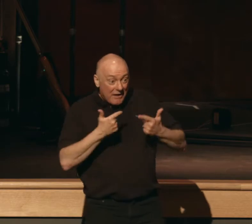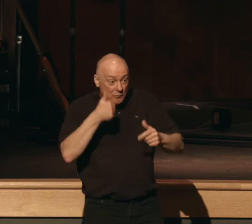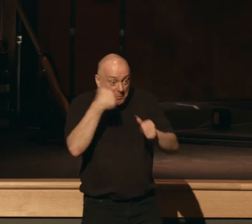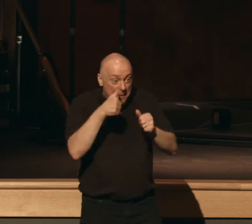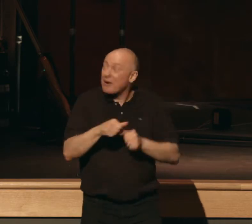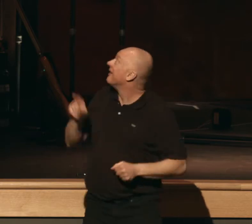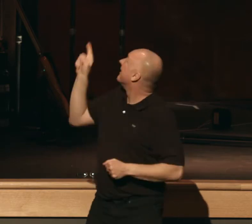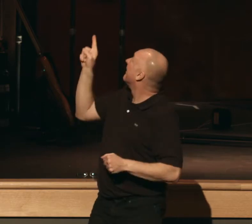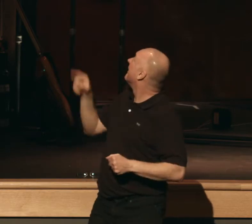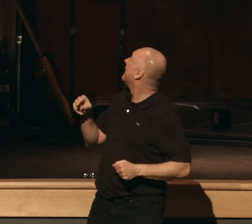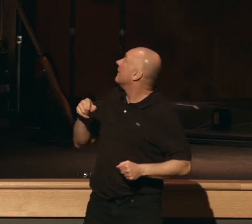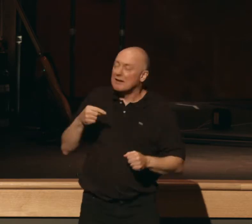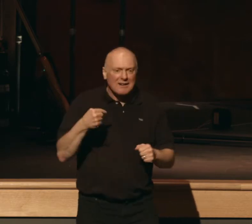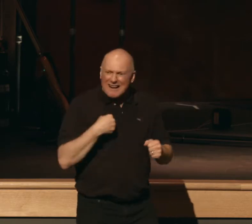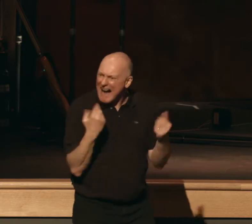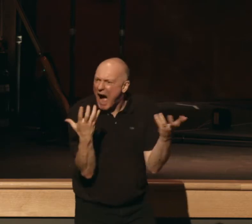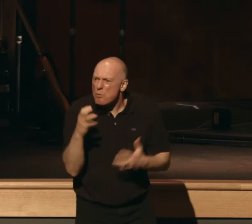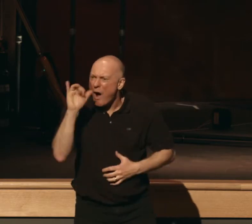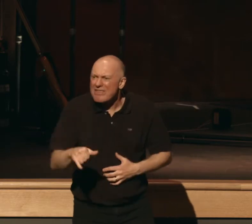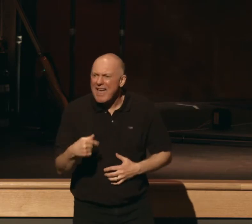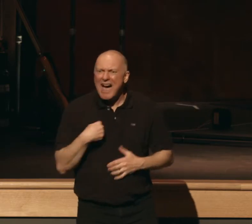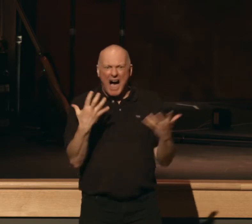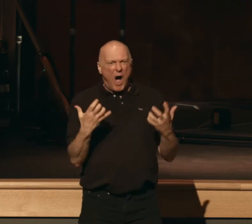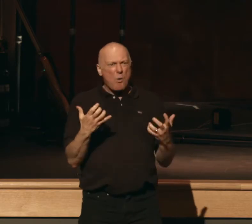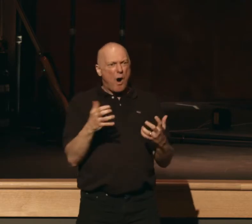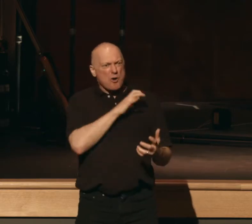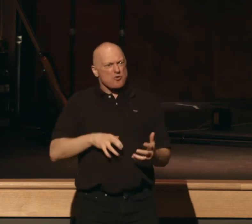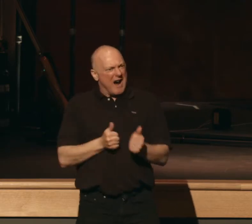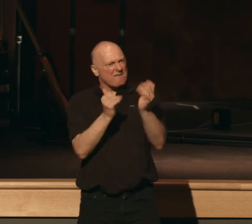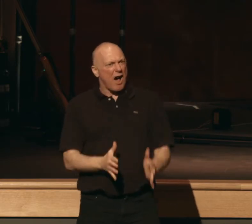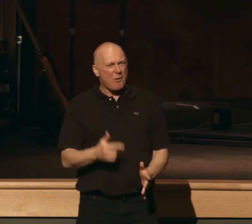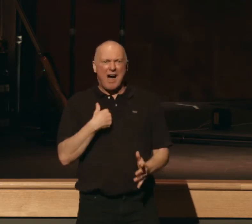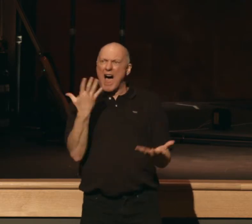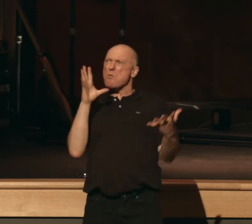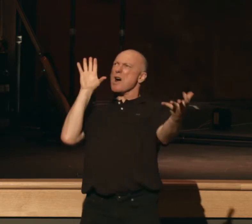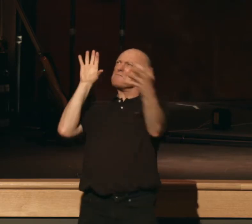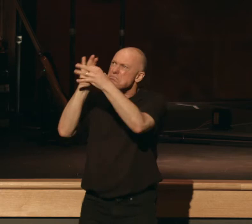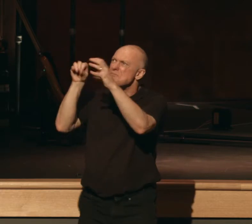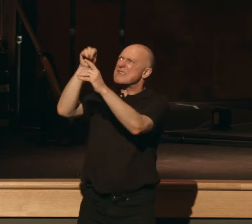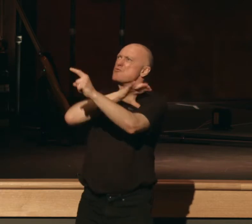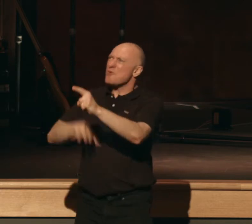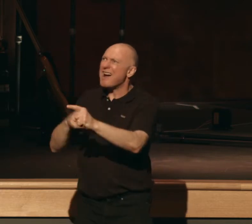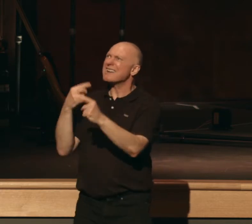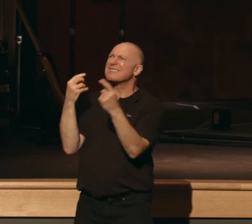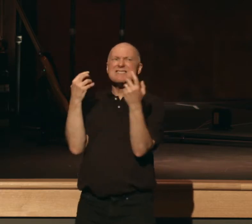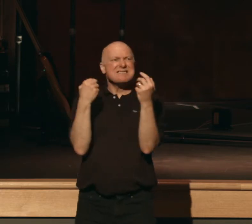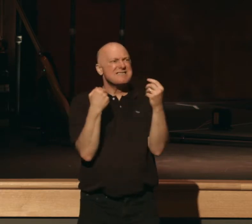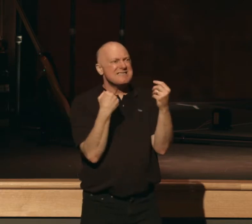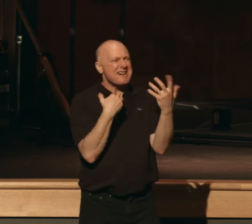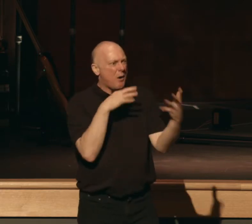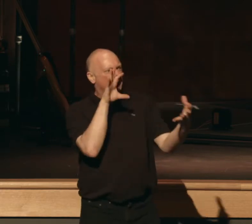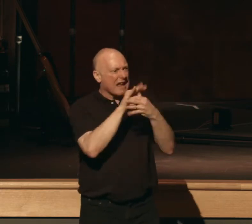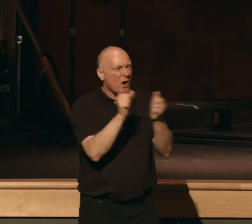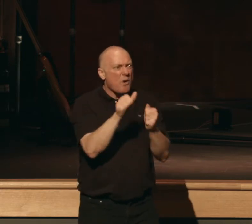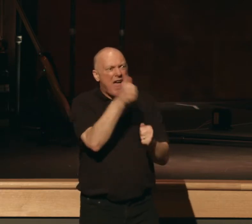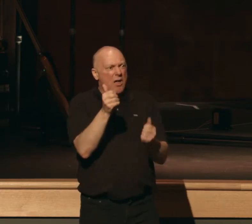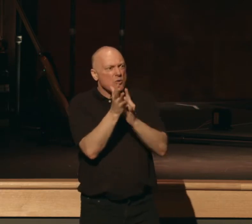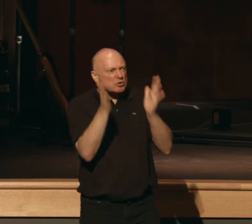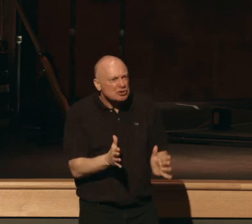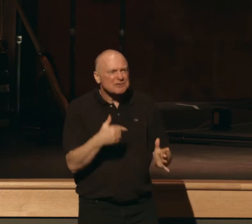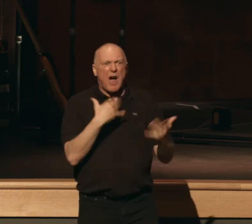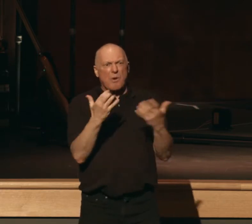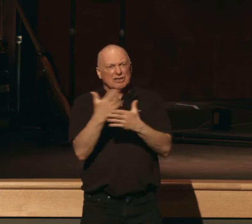screen. We say, yes, I want this. I want to be a Christ follower who's abiding in Christ and connecting with other believers